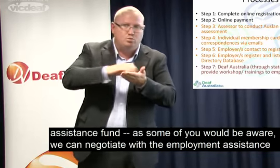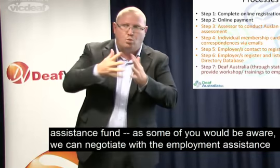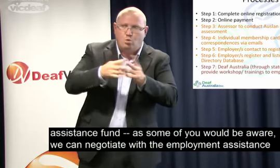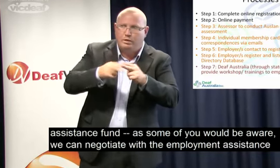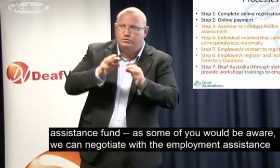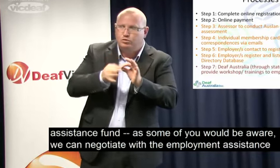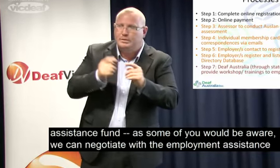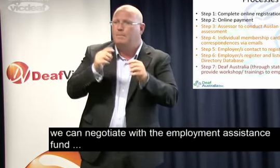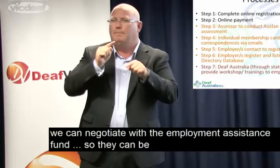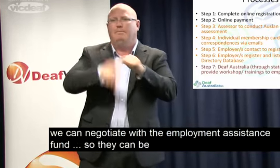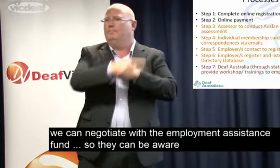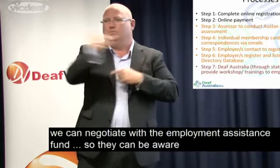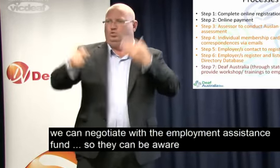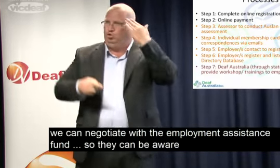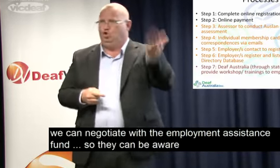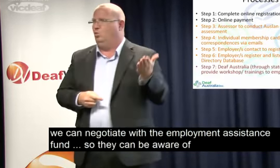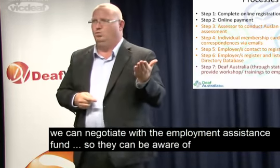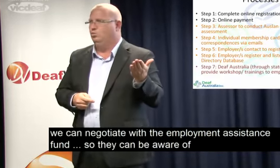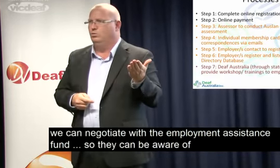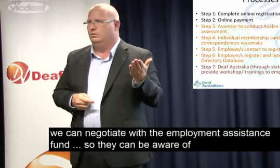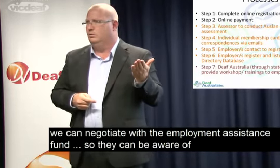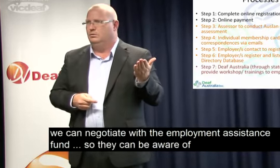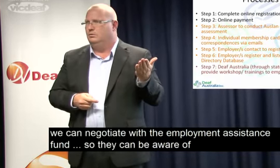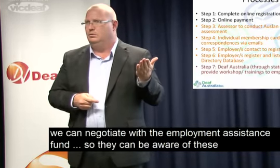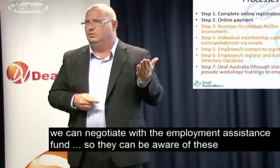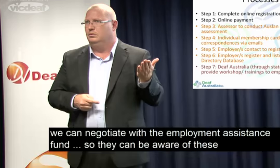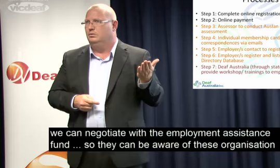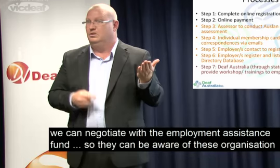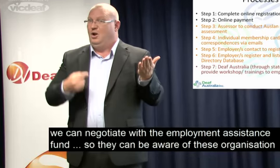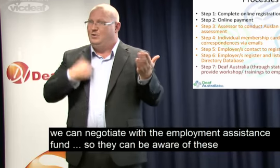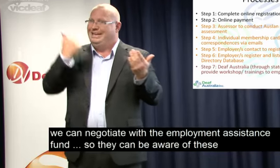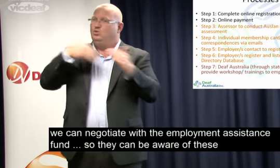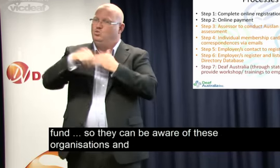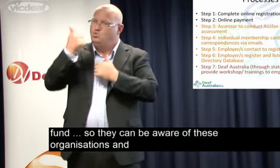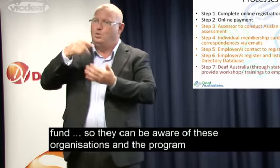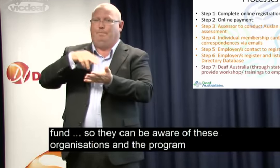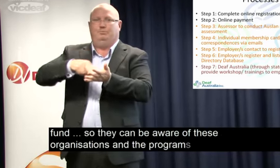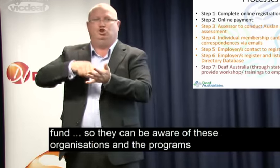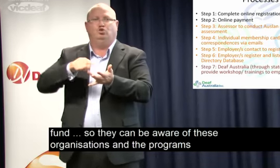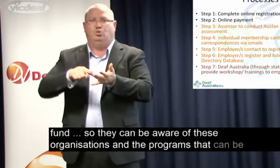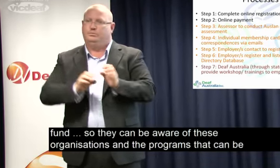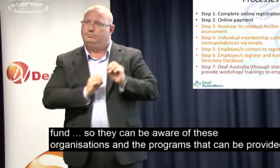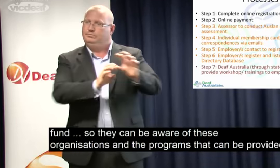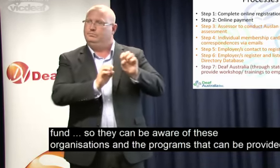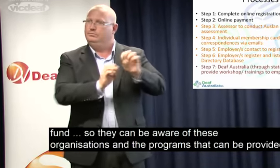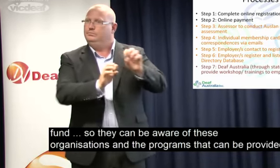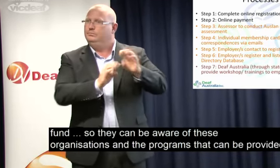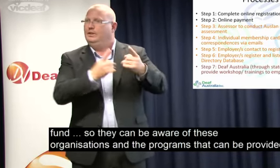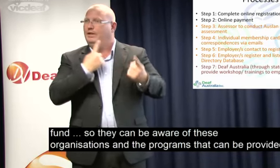ensuring that deaf people can access $6,000 worth of interpreting, because a lot of people aren't aware of that, certainly employers aren't. So we are in a good position to be able